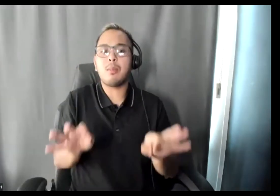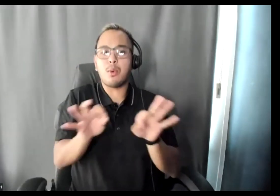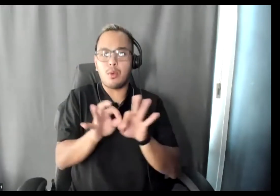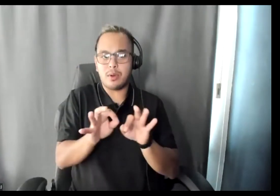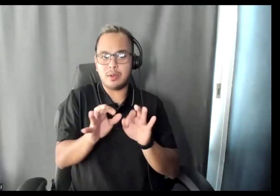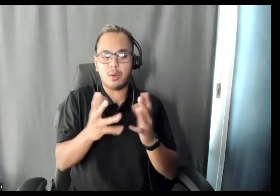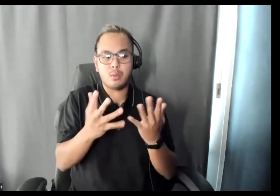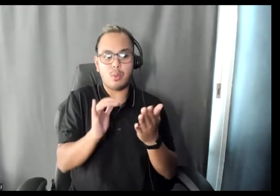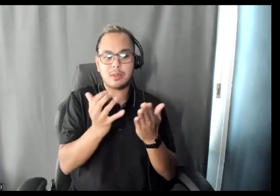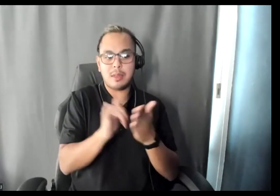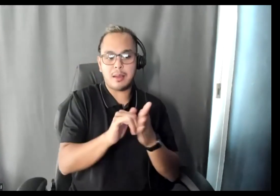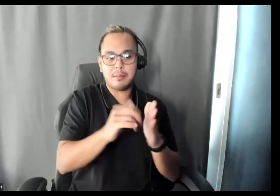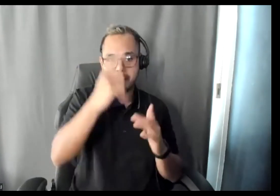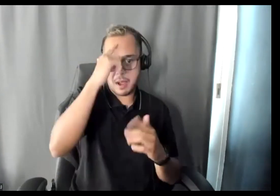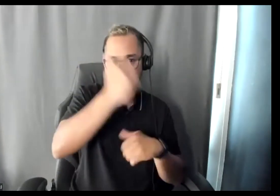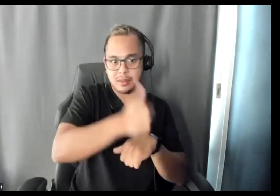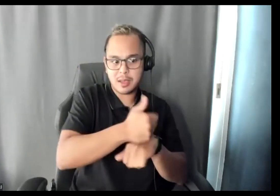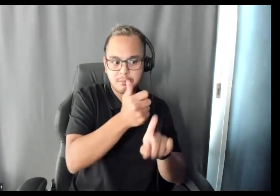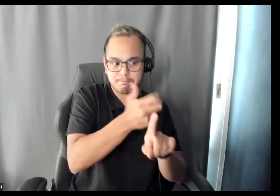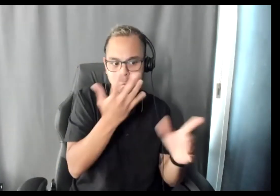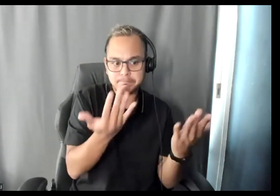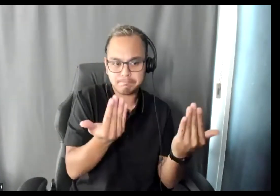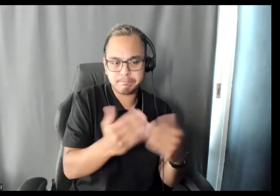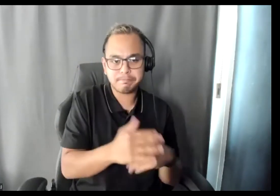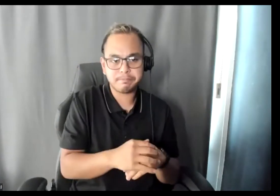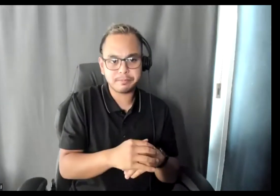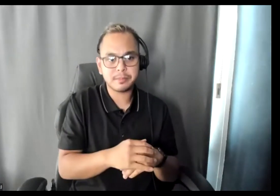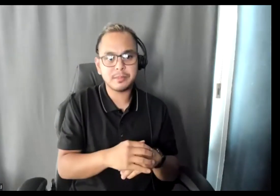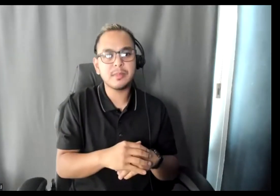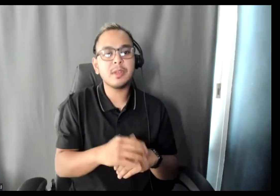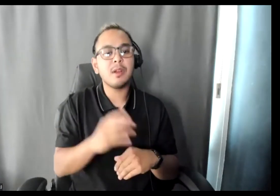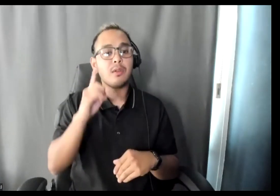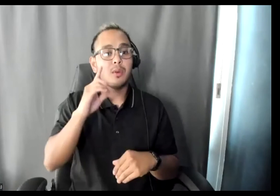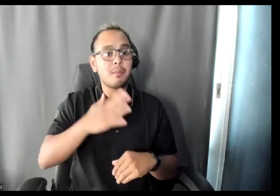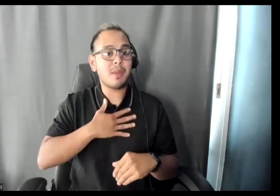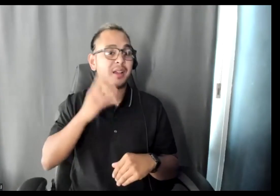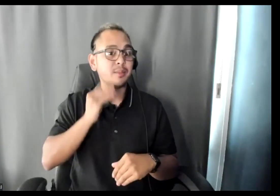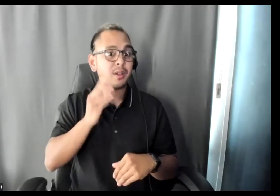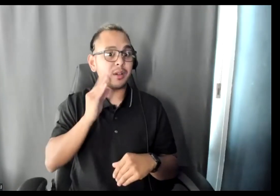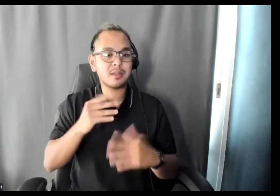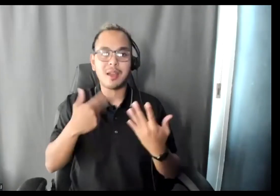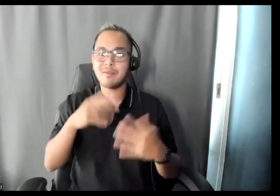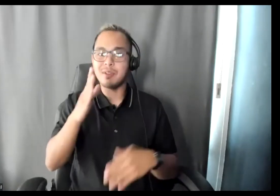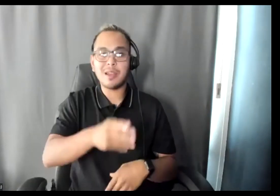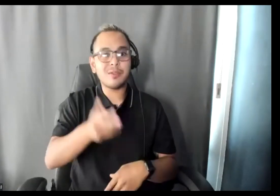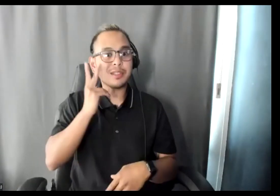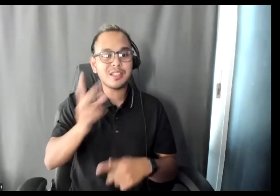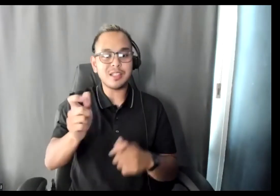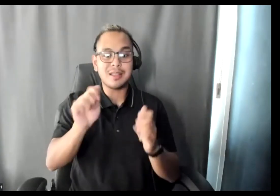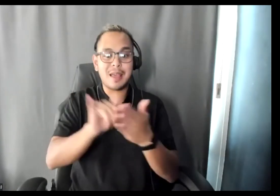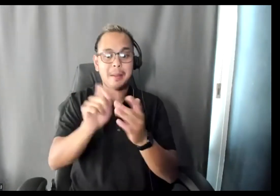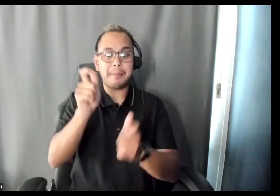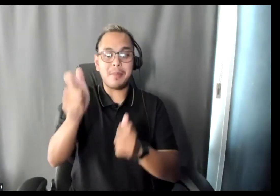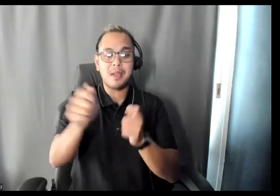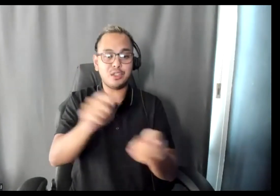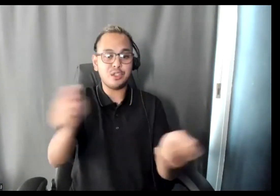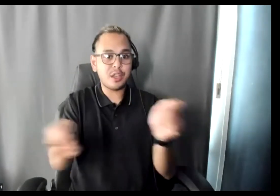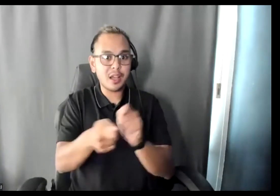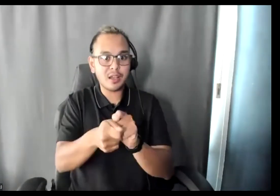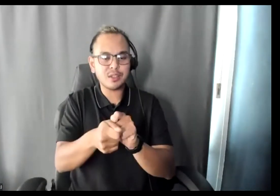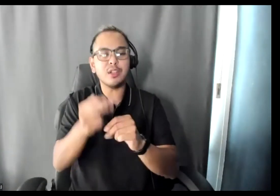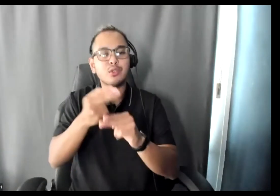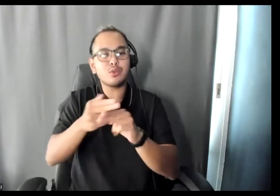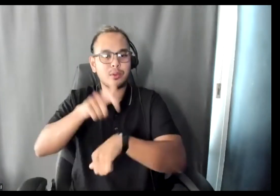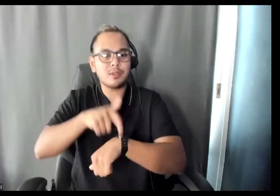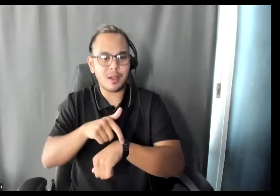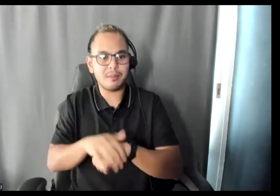mindset is. And from my experience, I've never seen such a large change in such a short amount of time in any other